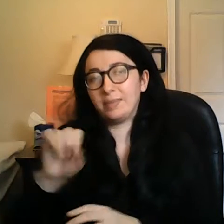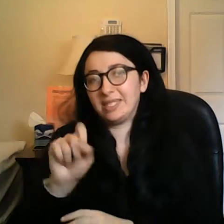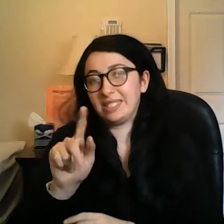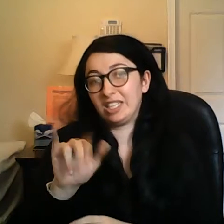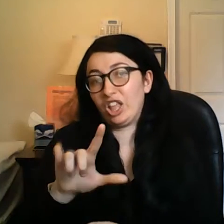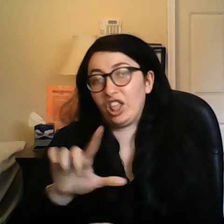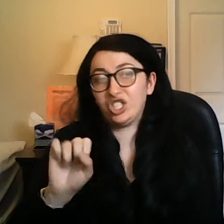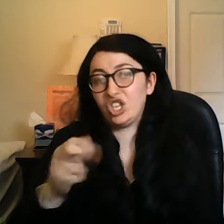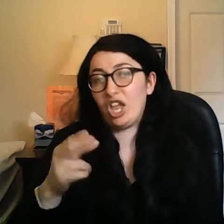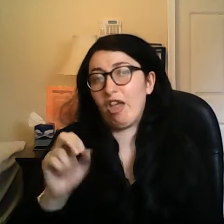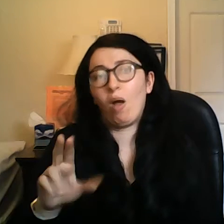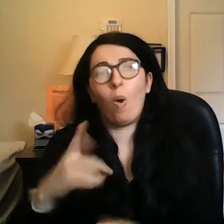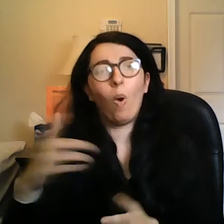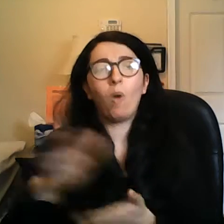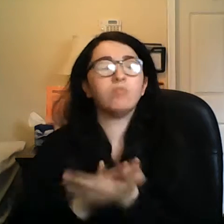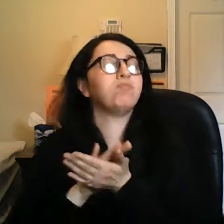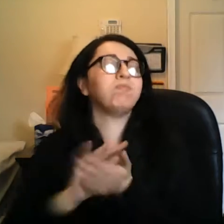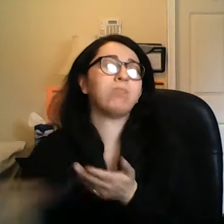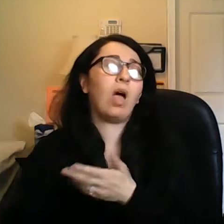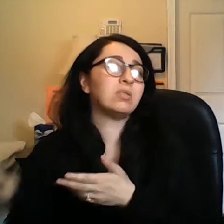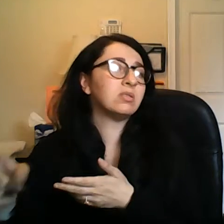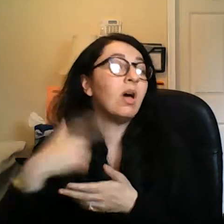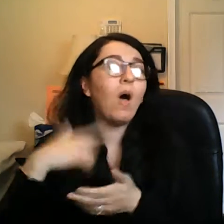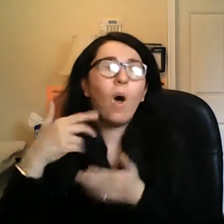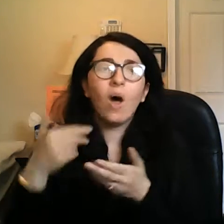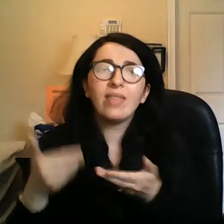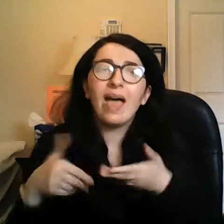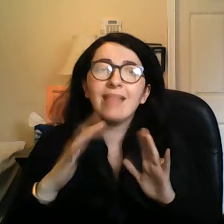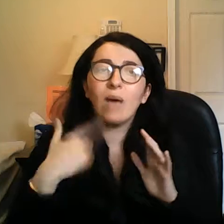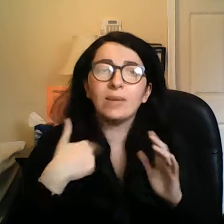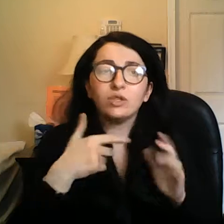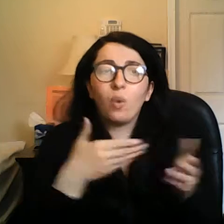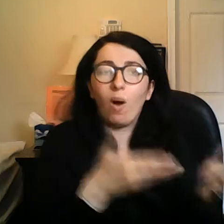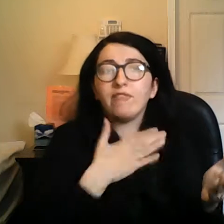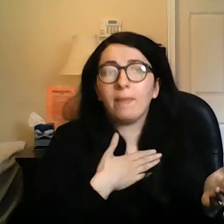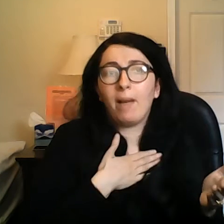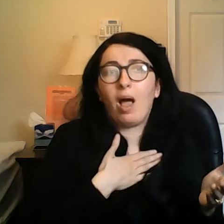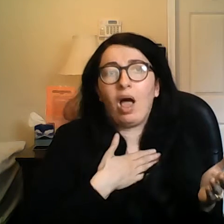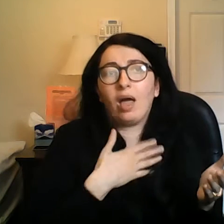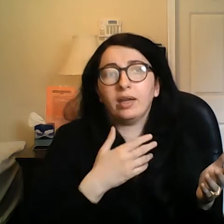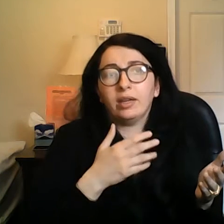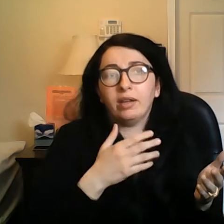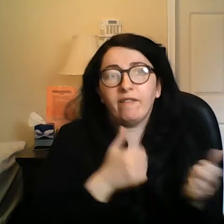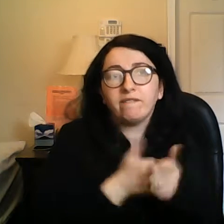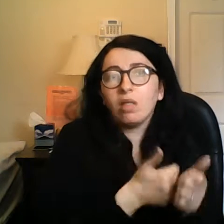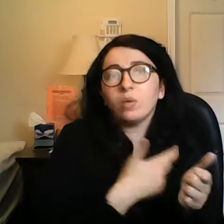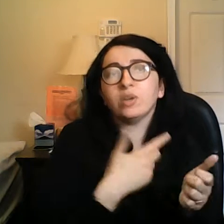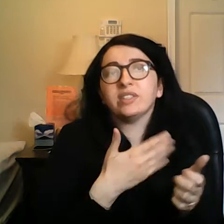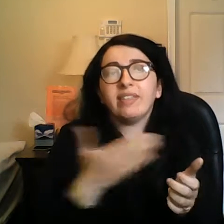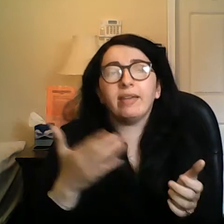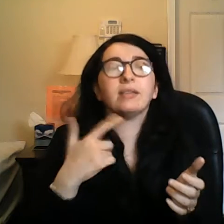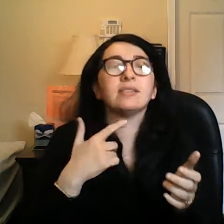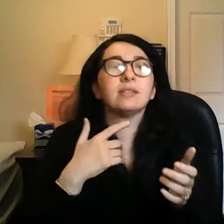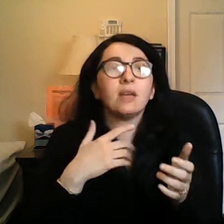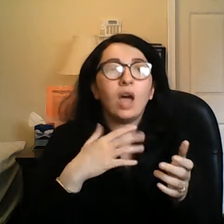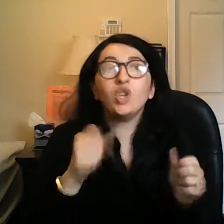and viewers 2 months free. So you don't even have to pay anything. This is completely free. You can sign up at Skillshare.com with